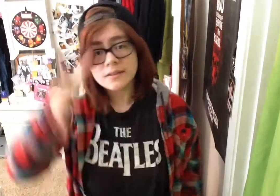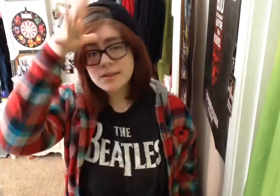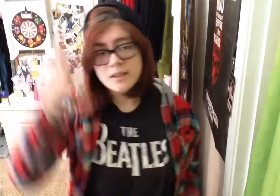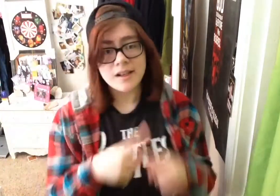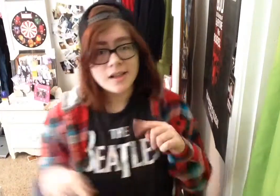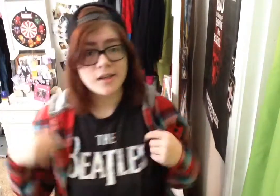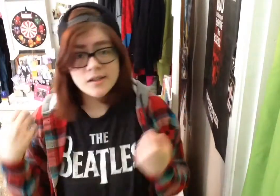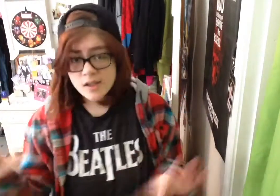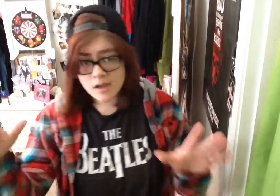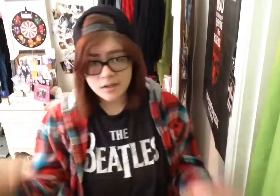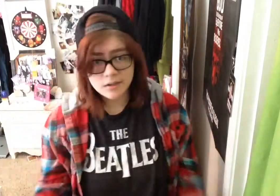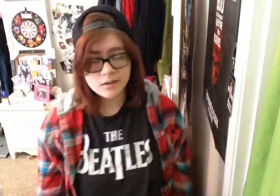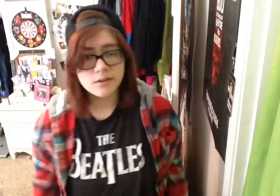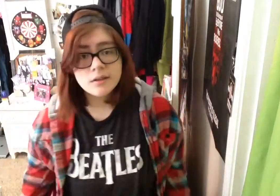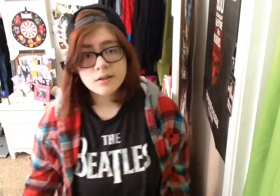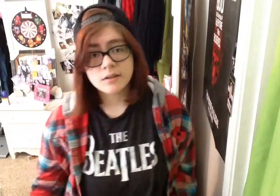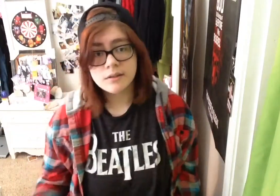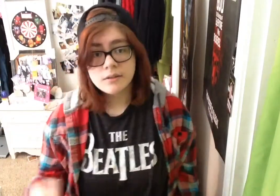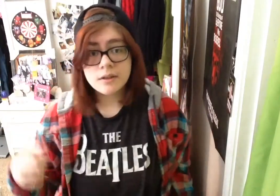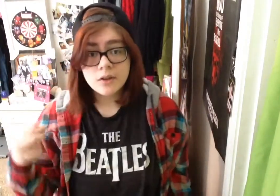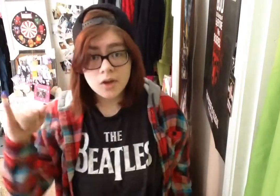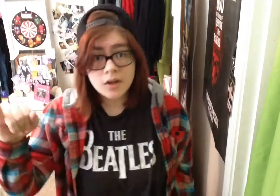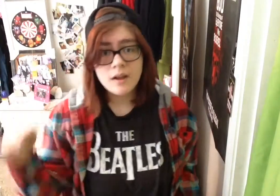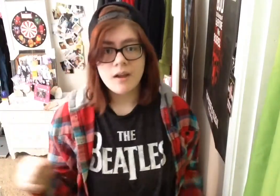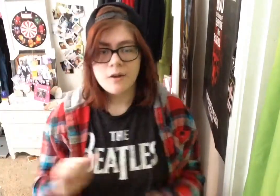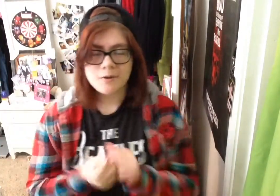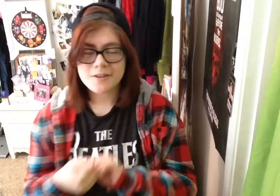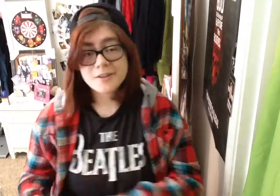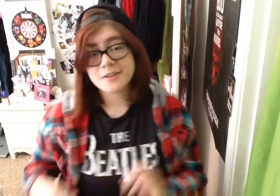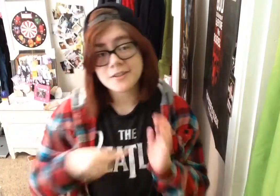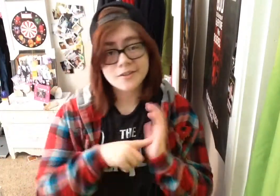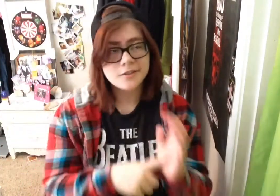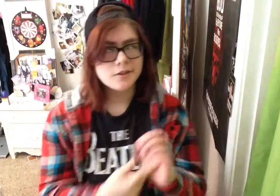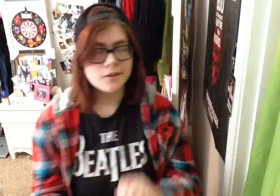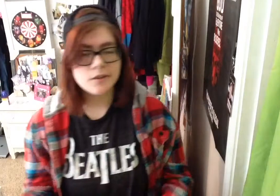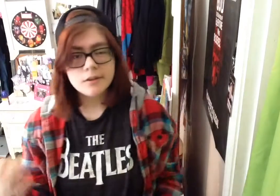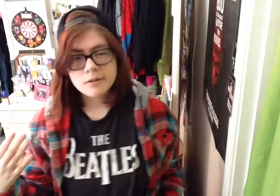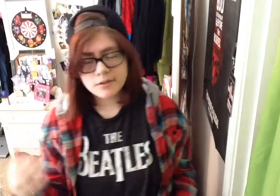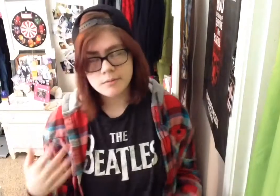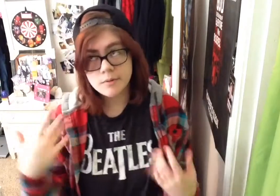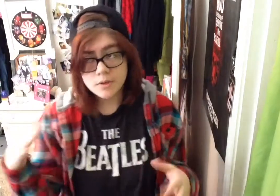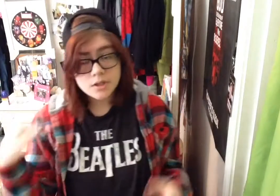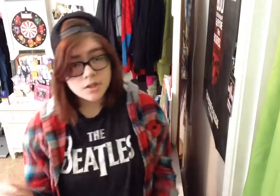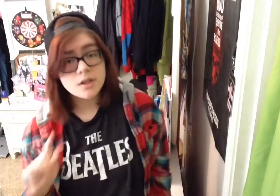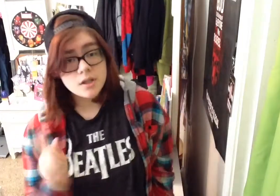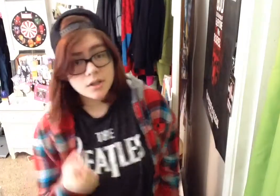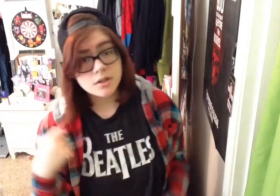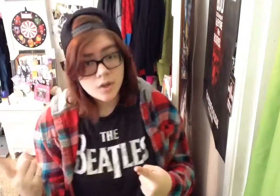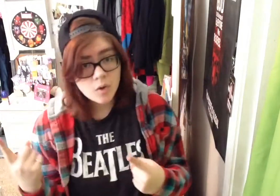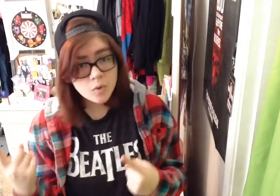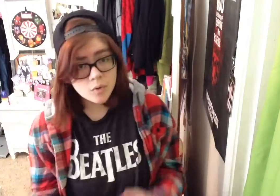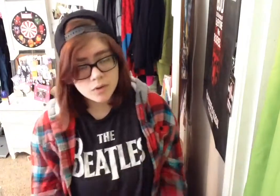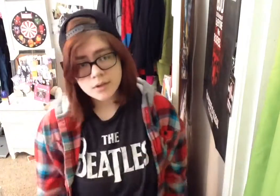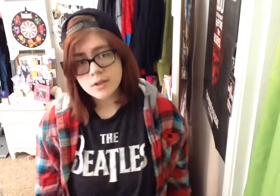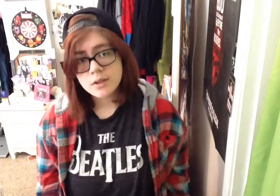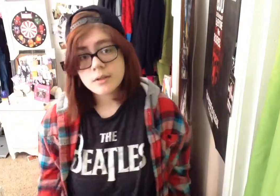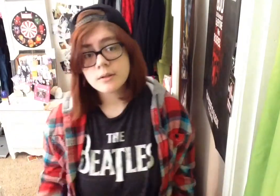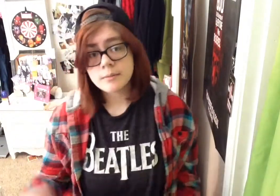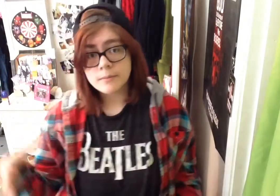cannot let it slide. Mr. Eker, how was the rest of your show? I'd rather skip the pleasantries. Let's go. Grab your piss.